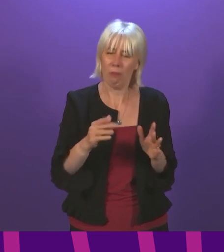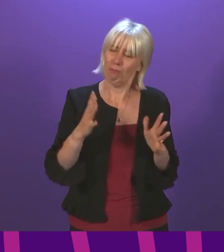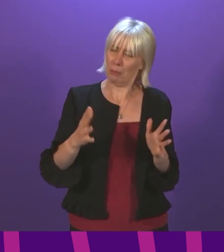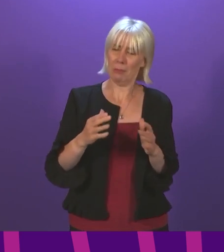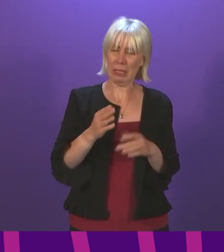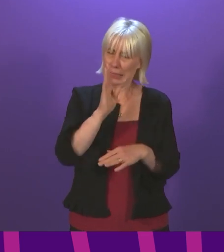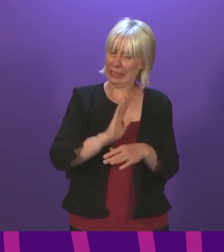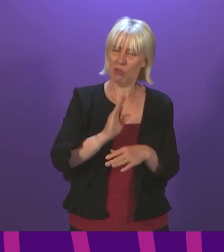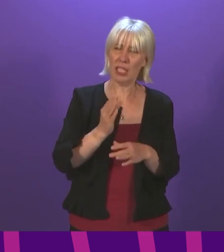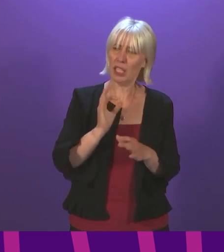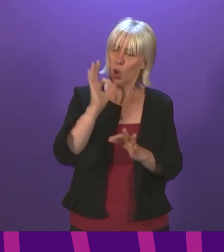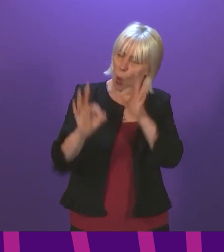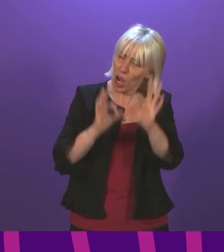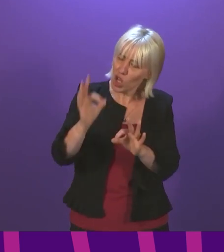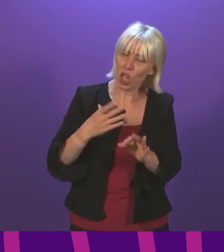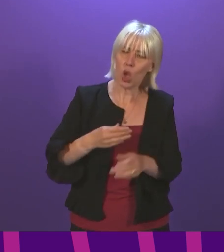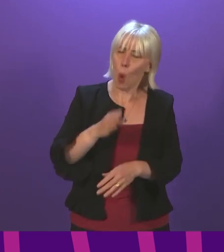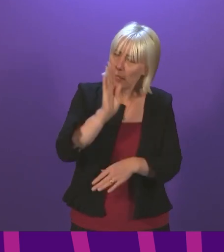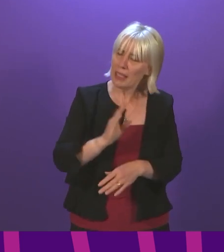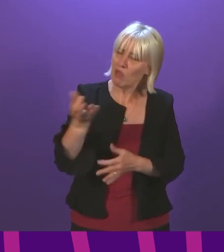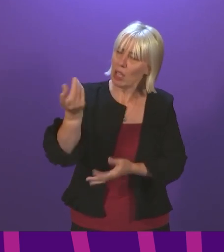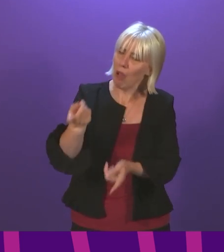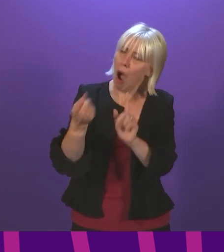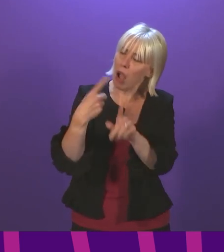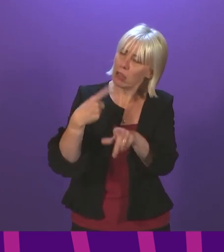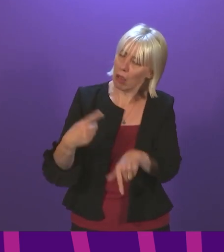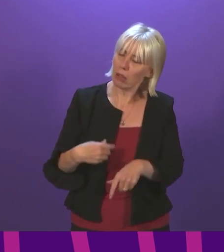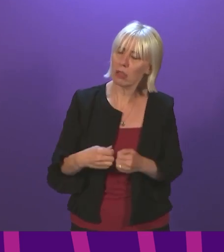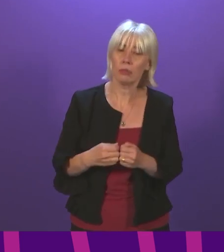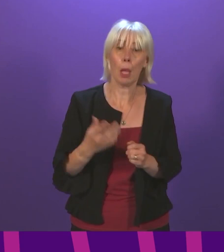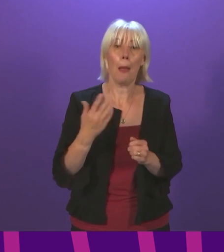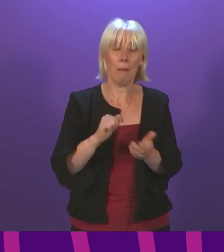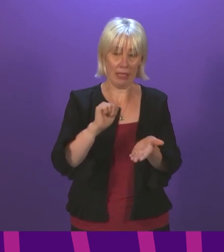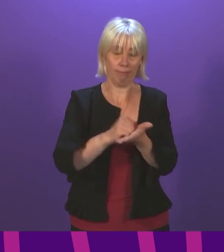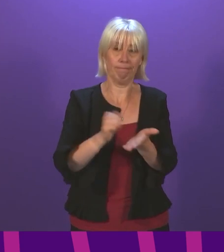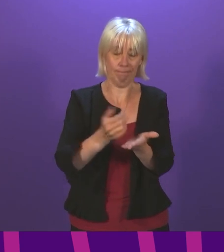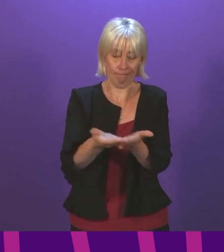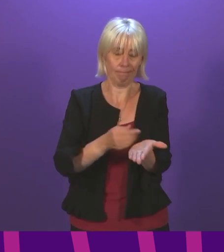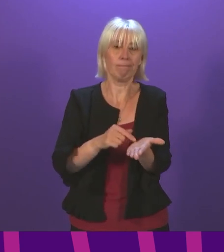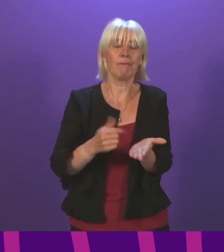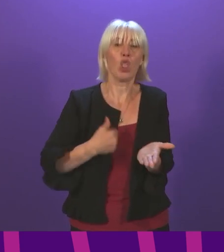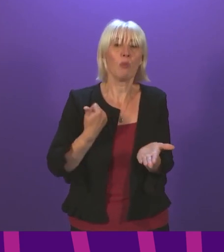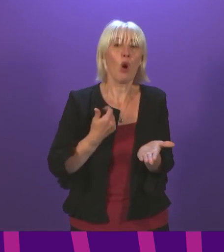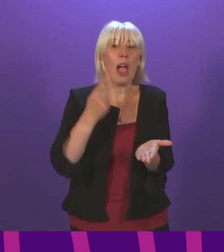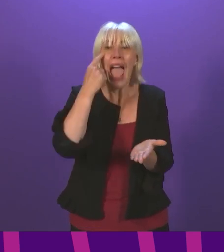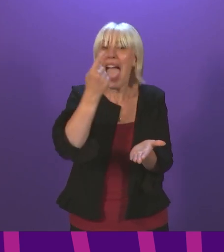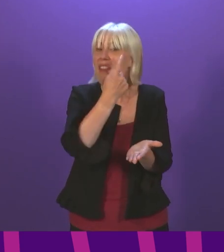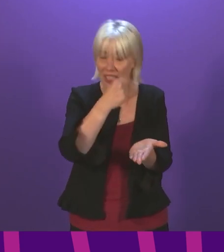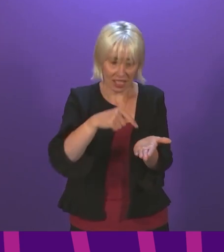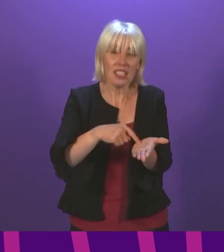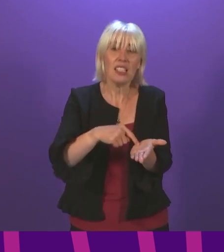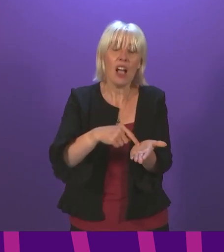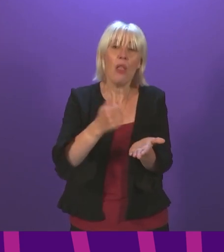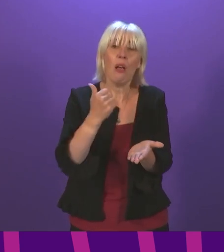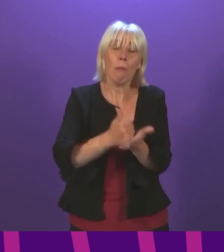which deserve serious answers. The First Minister has published a document this morning that contains no evidence that this will make a